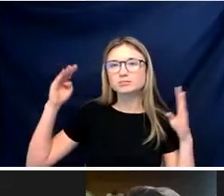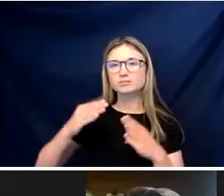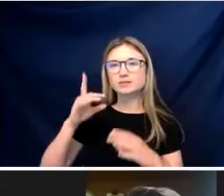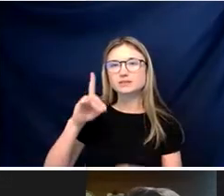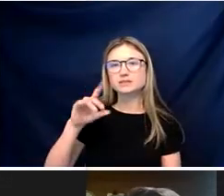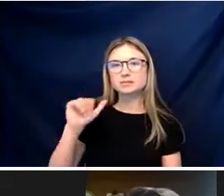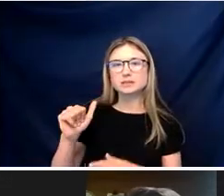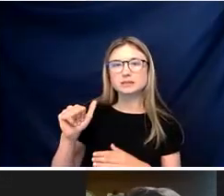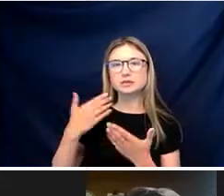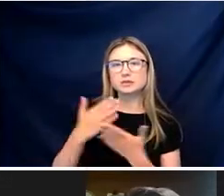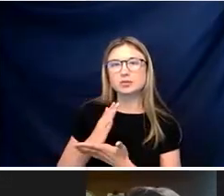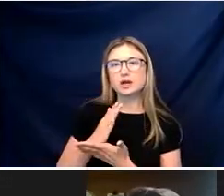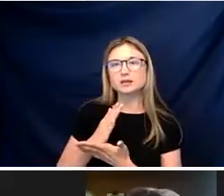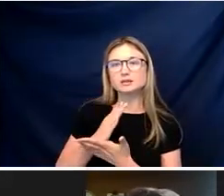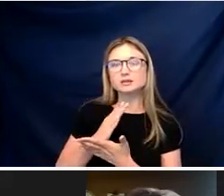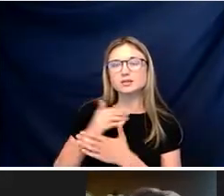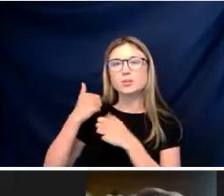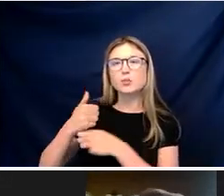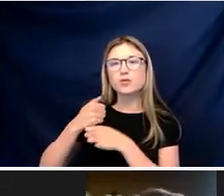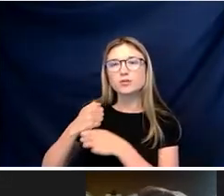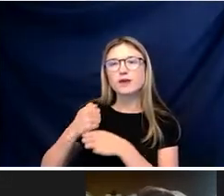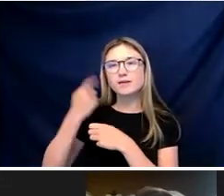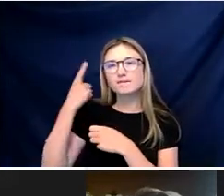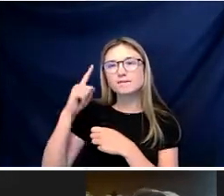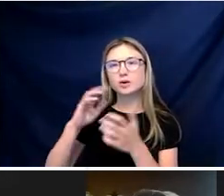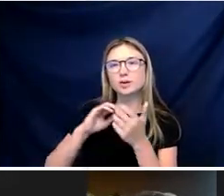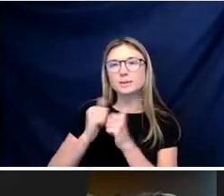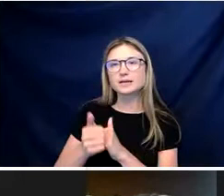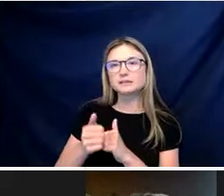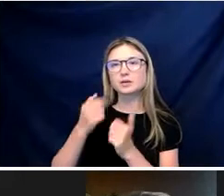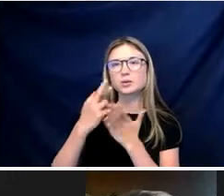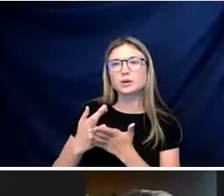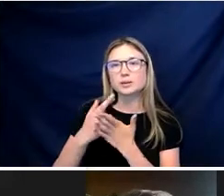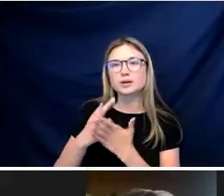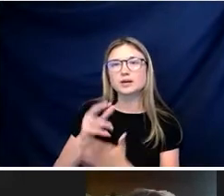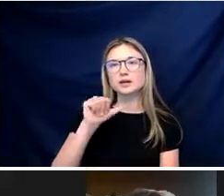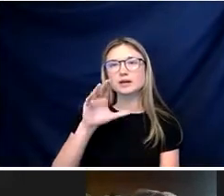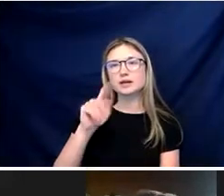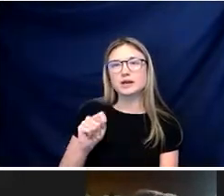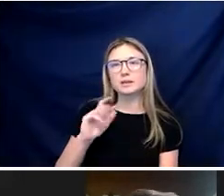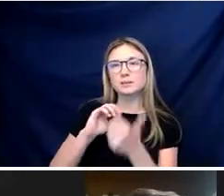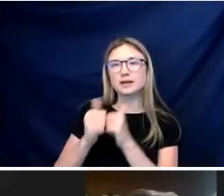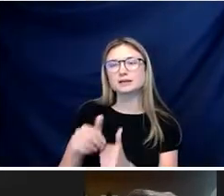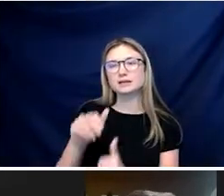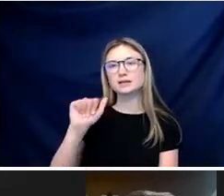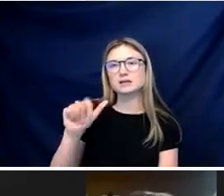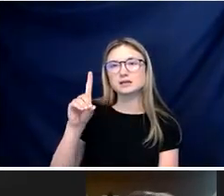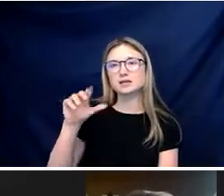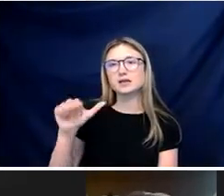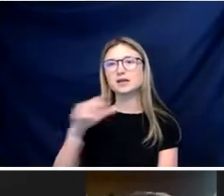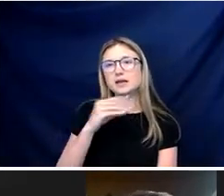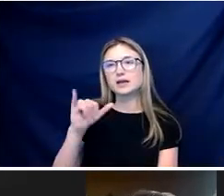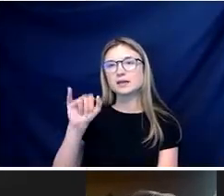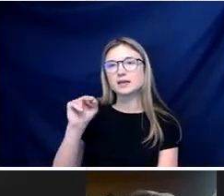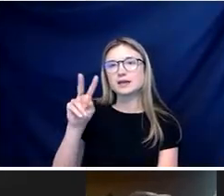rights movement as far as the passage of the Rehabilitation Act, the passage of the ADA, and even the Invalid Corps and the Civil Wars,